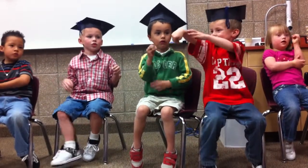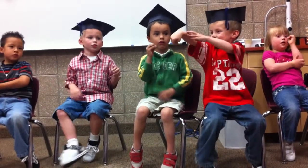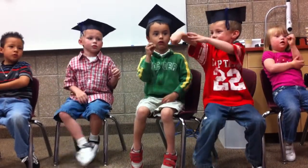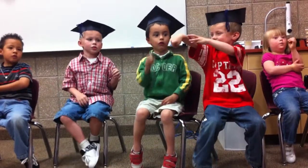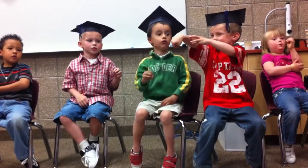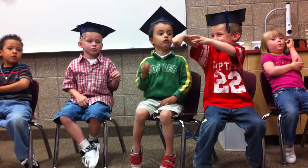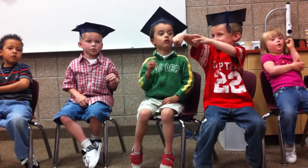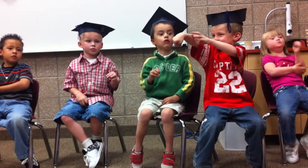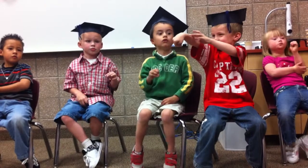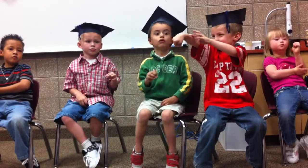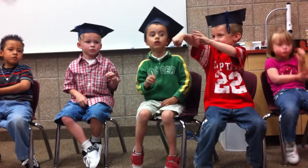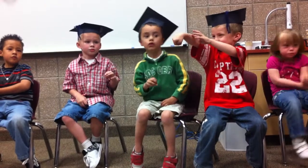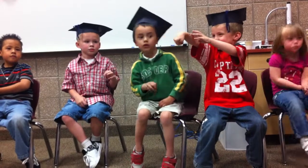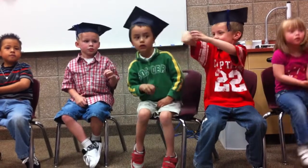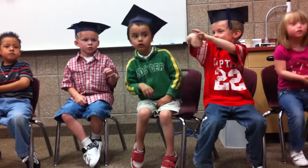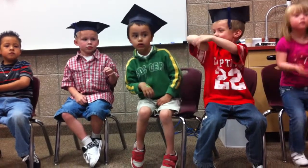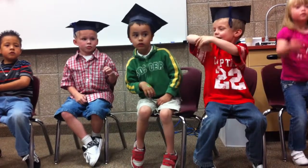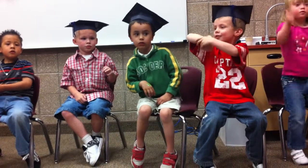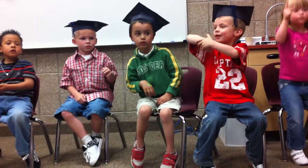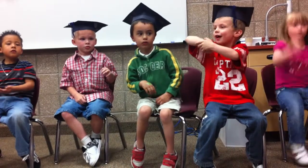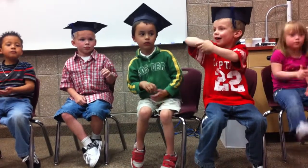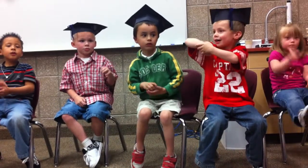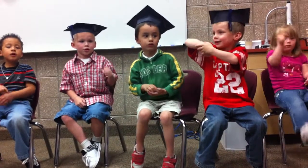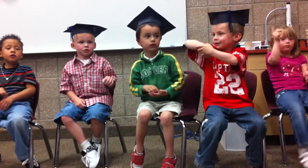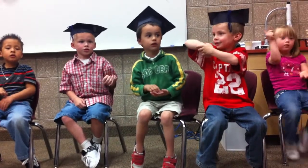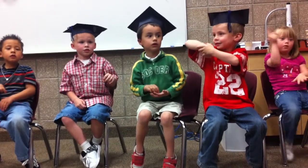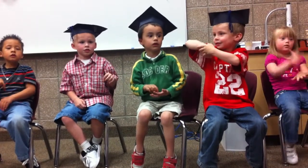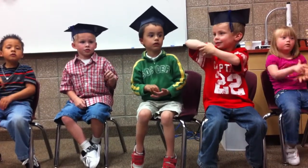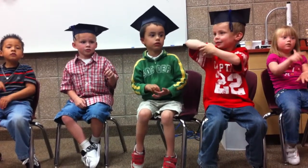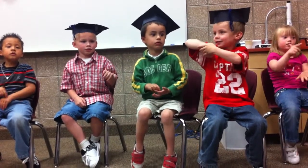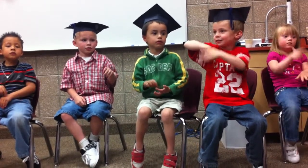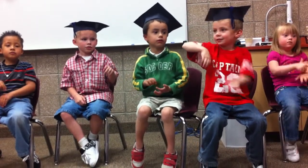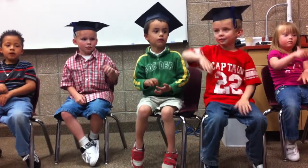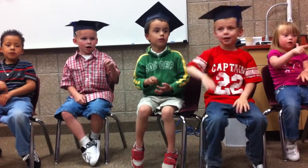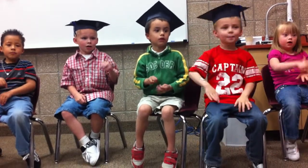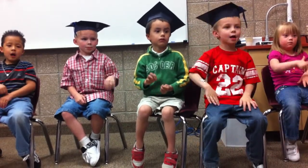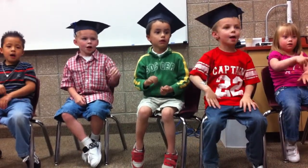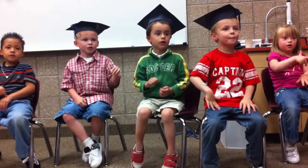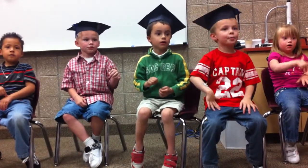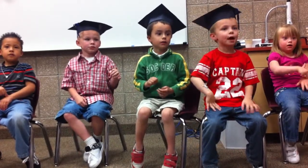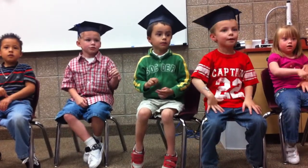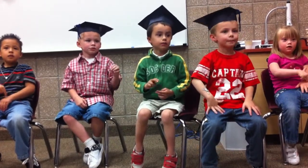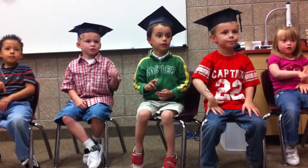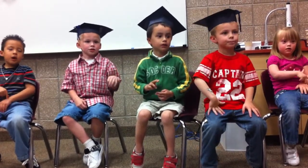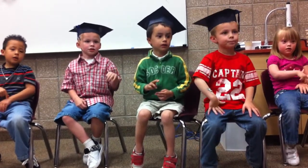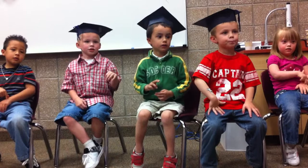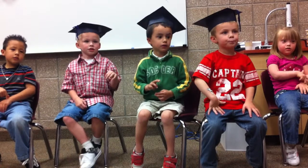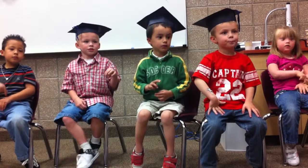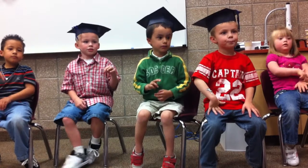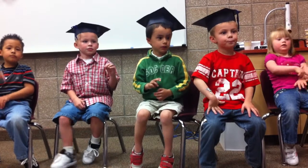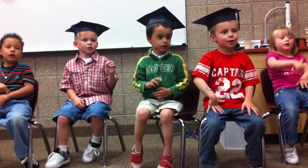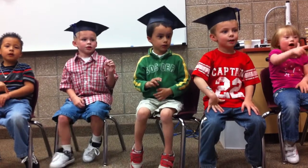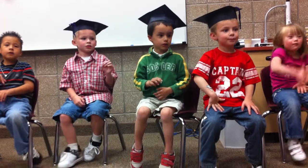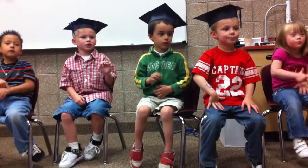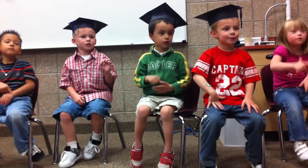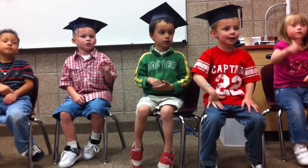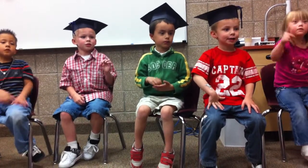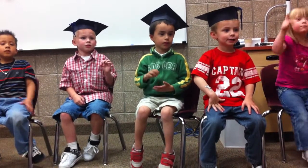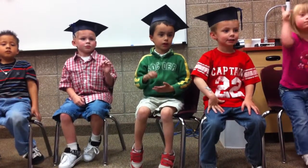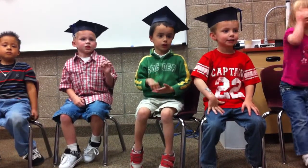o-o-o. Pumpkin, pumpkin, p-p-p. Pumpkin, pumpkin, pee